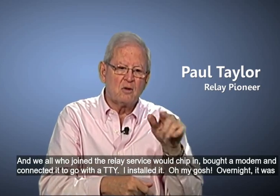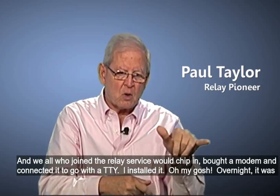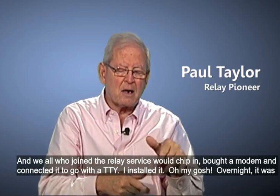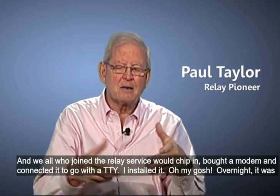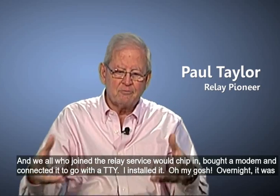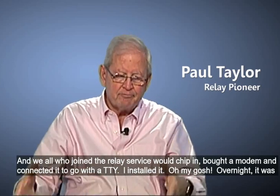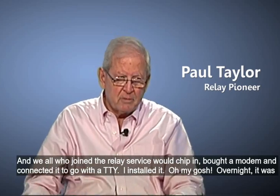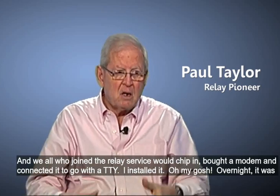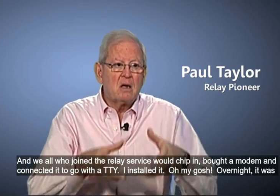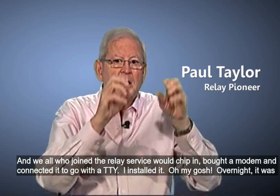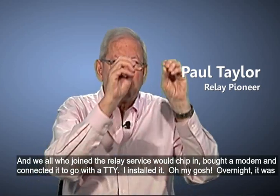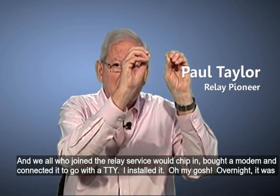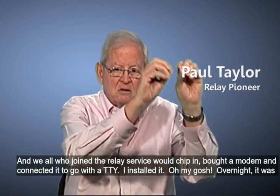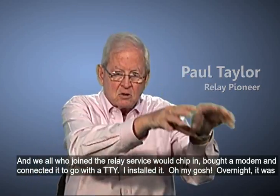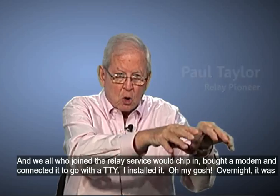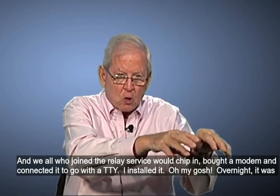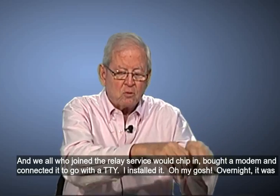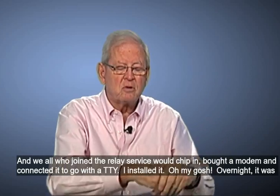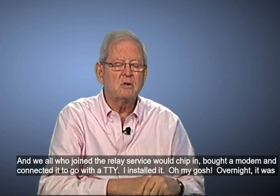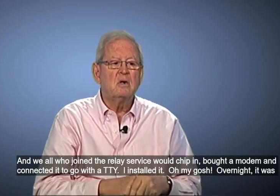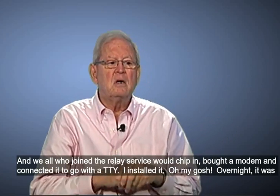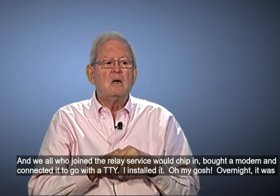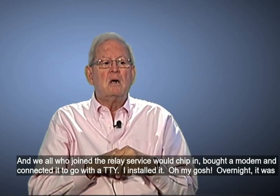a TTY. I installed it.